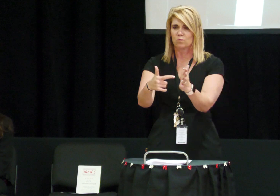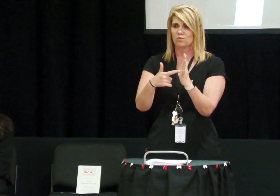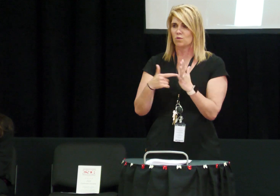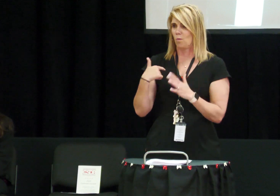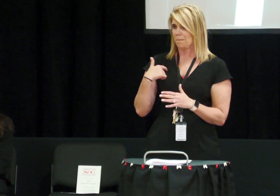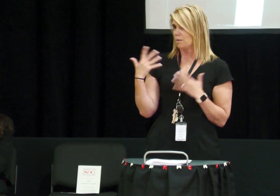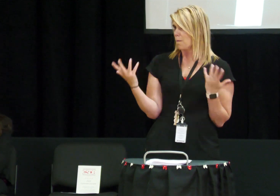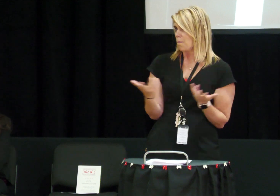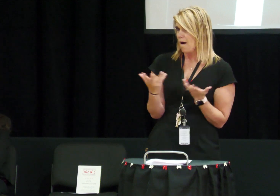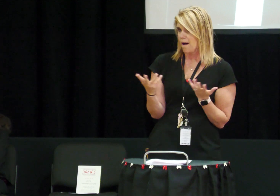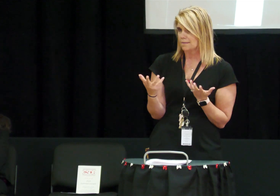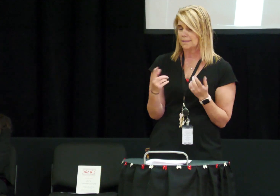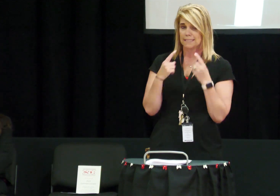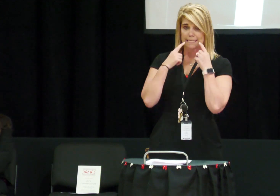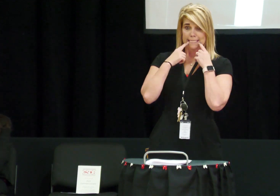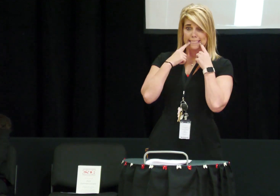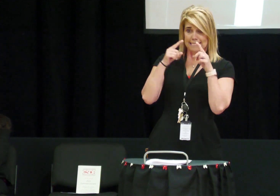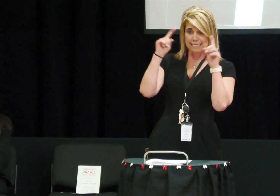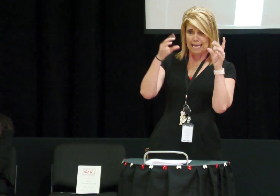Your time here at CSDB,